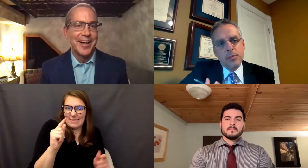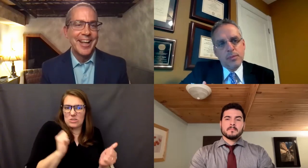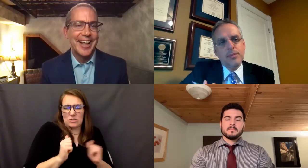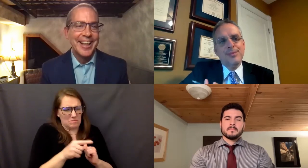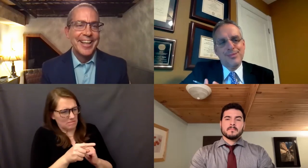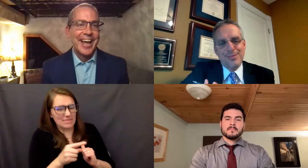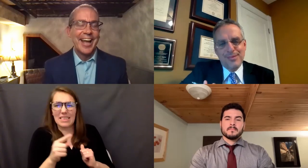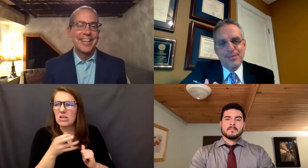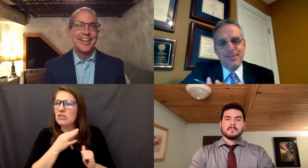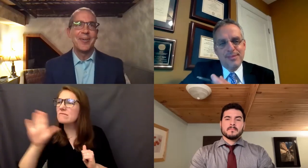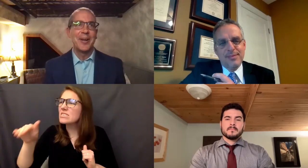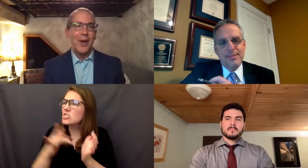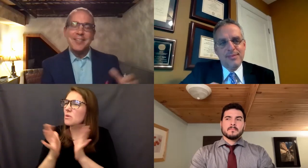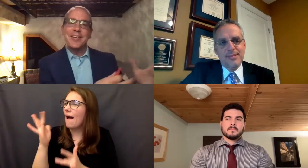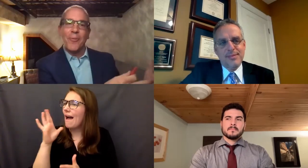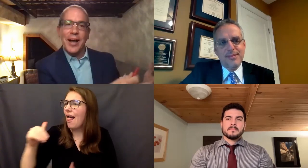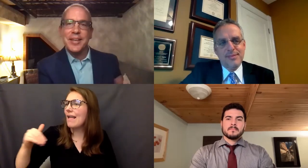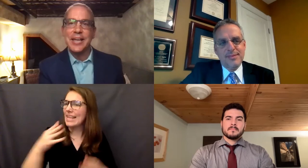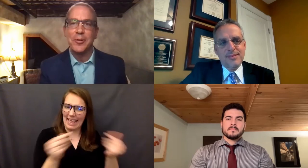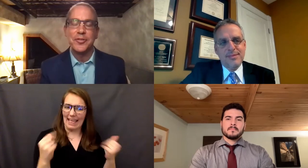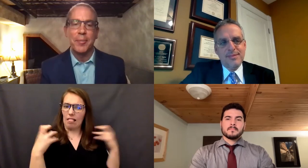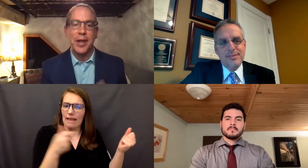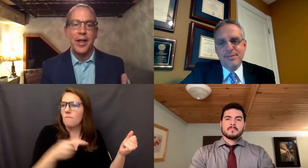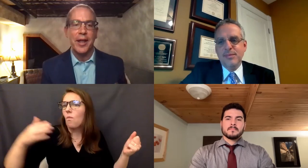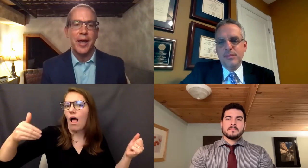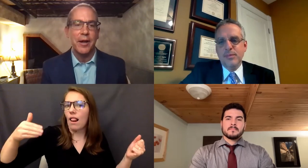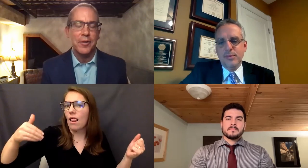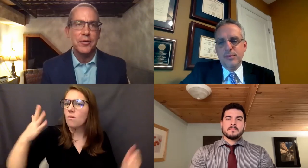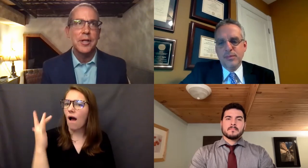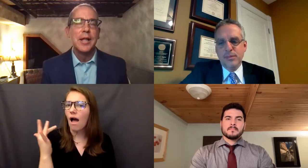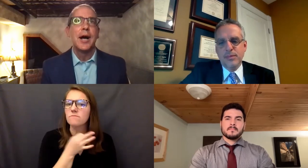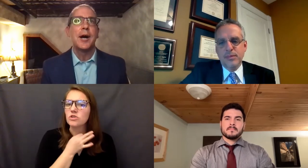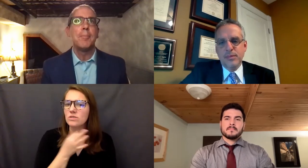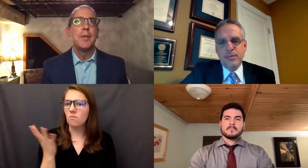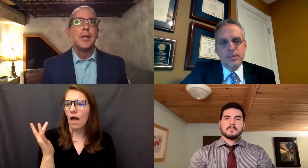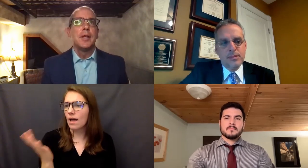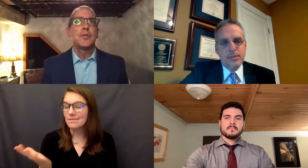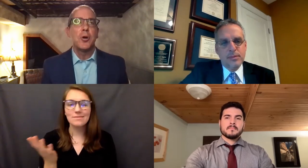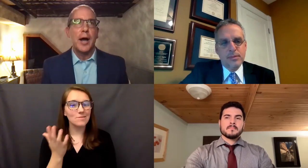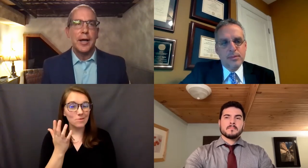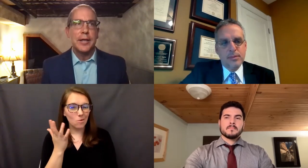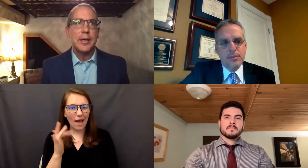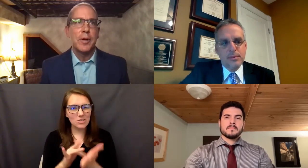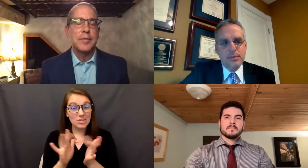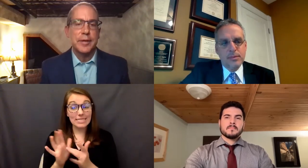him, and why is it he heals some and not others?